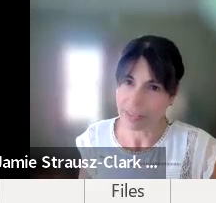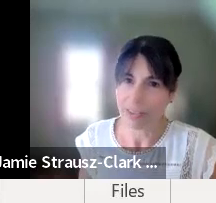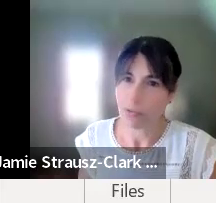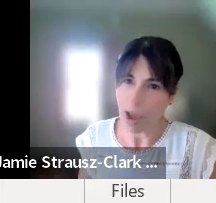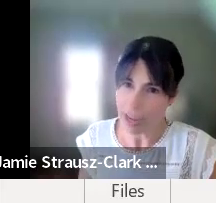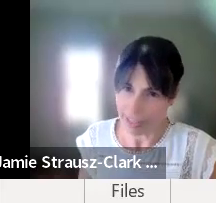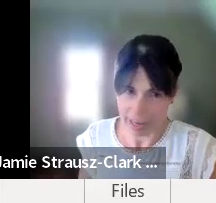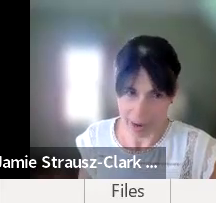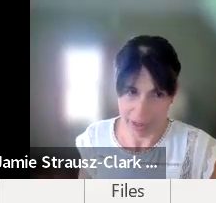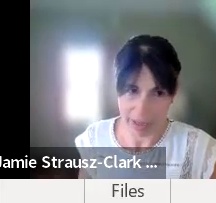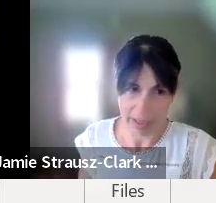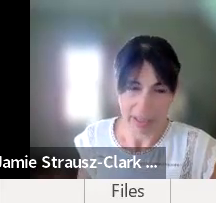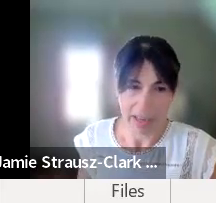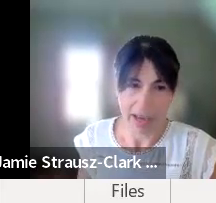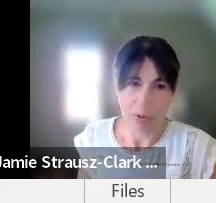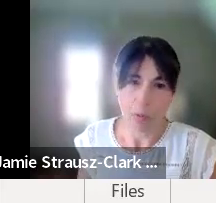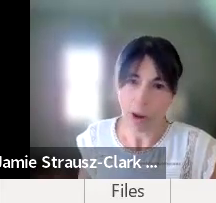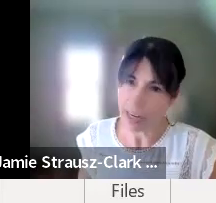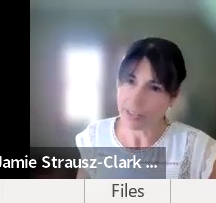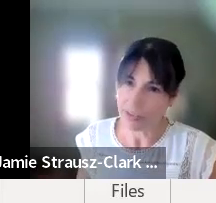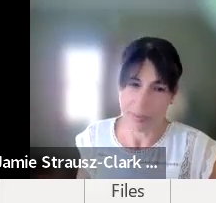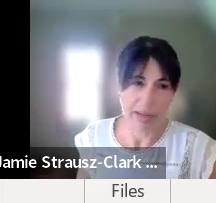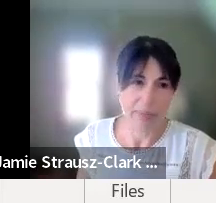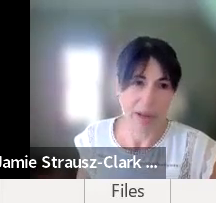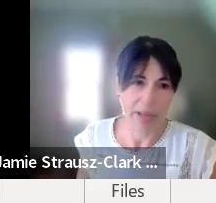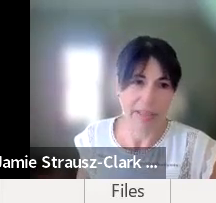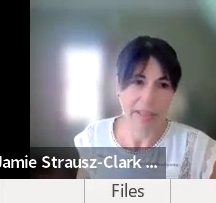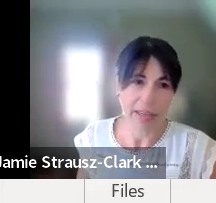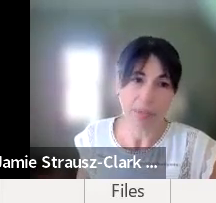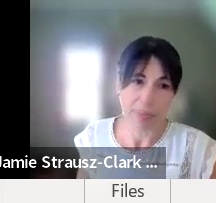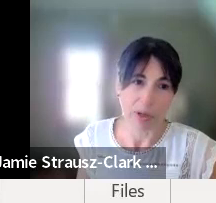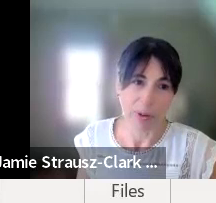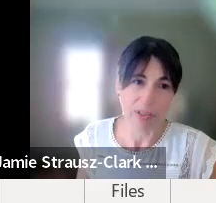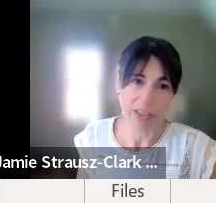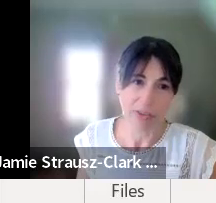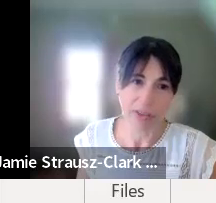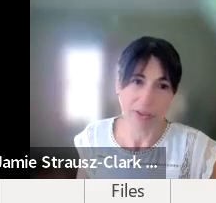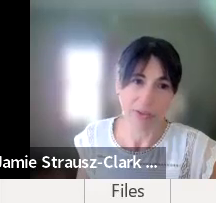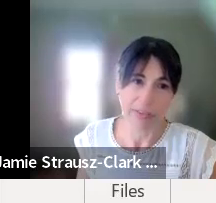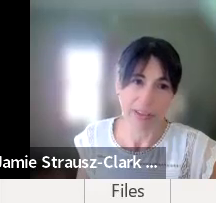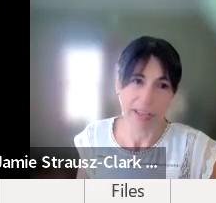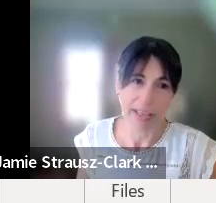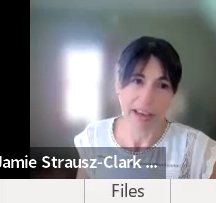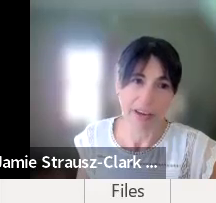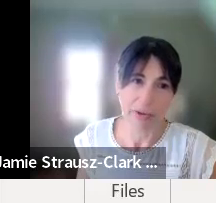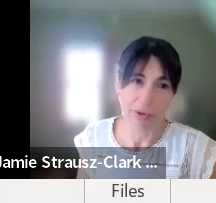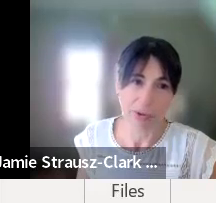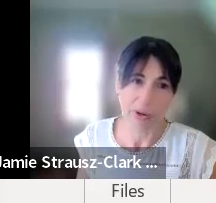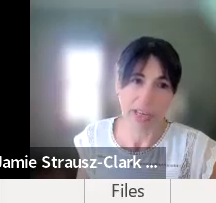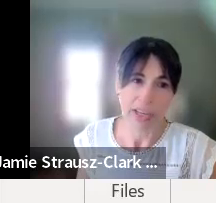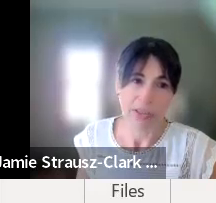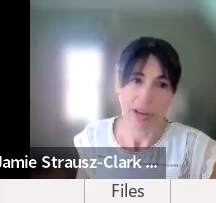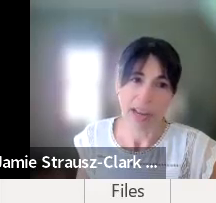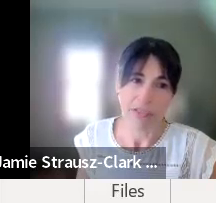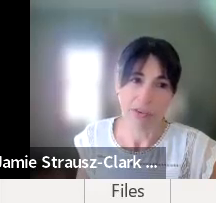why is that happening? One answer that might come up is some people, particularly those who live outside the I-5